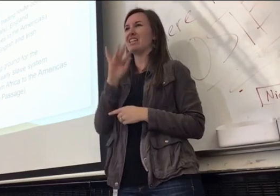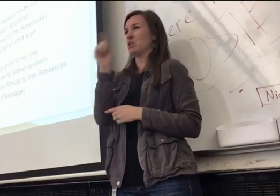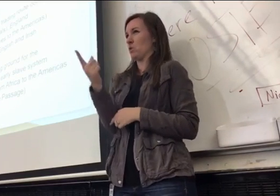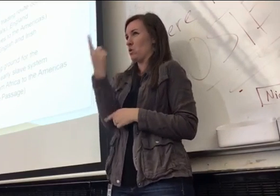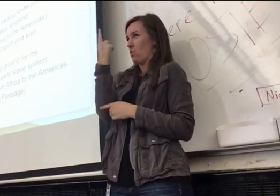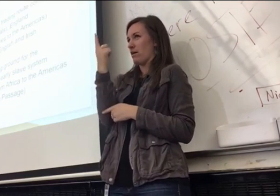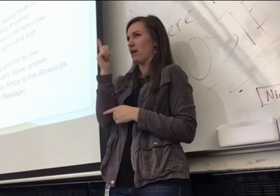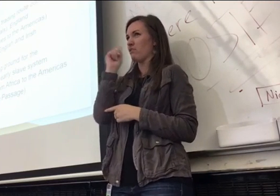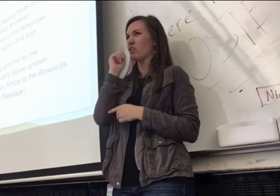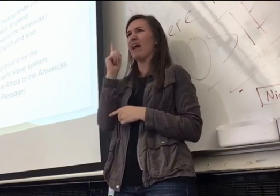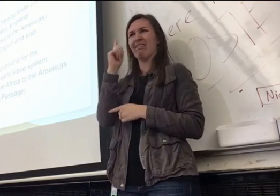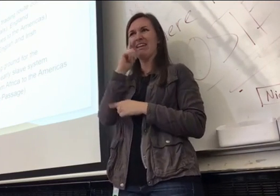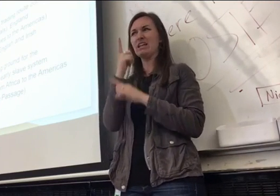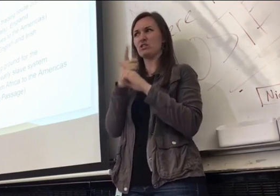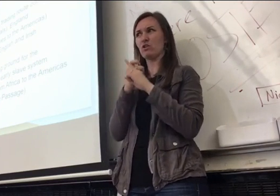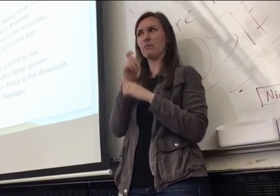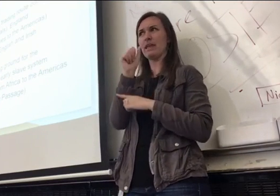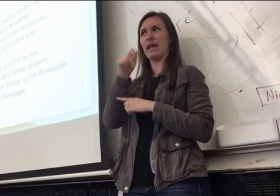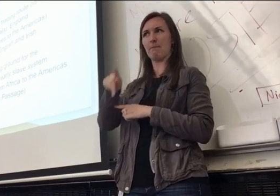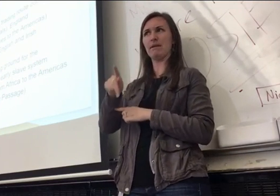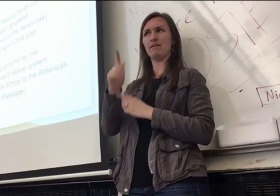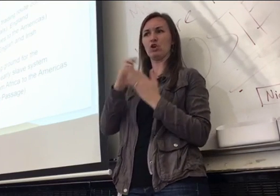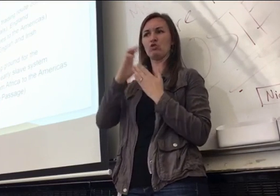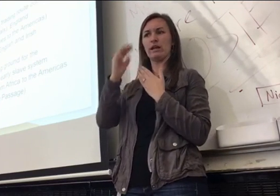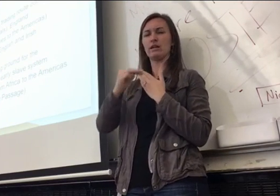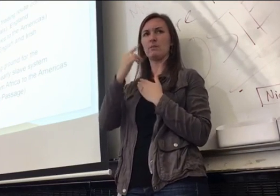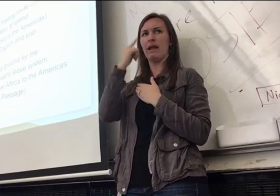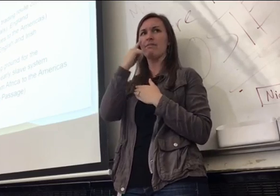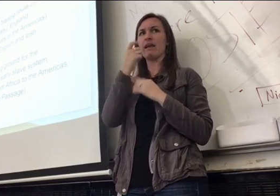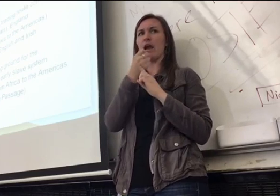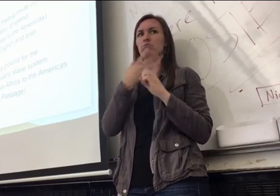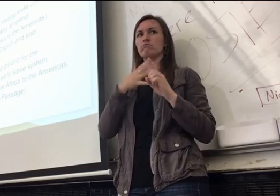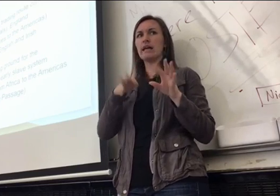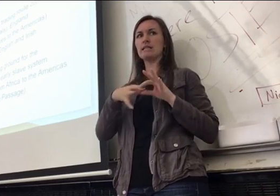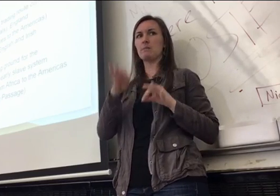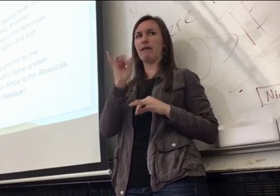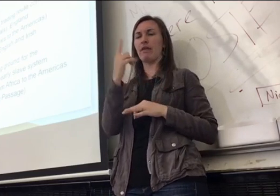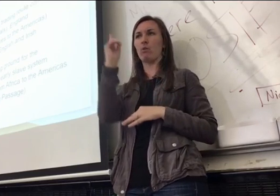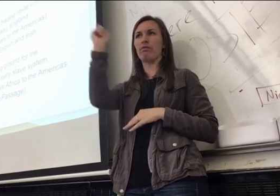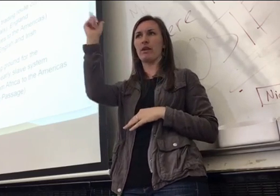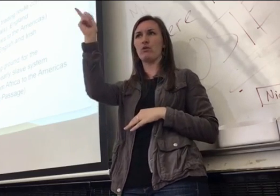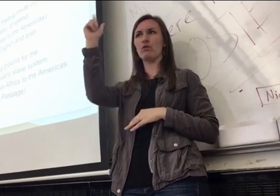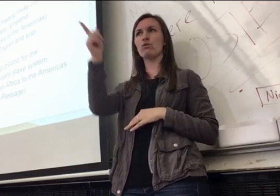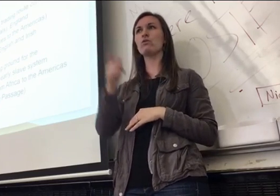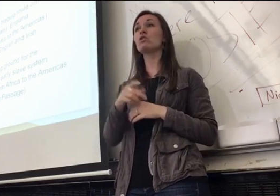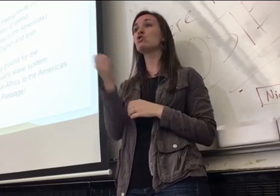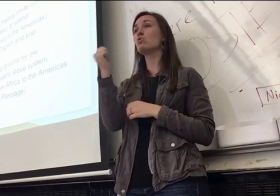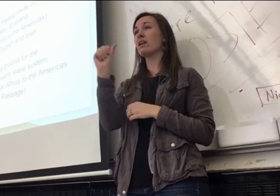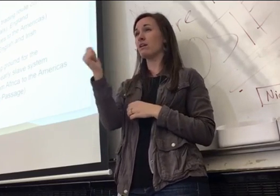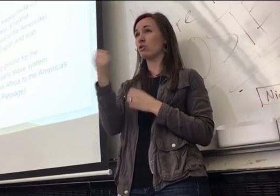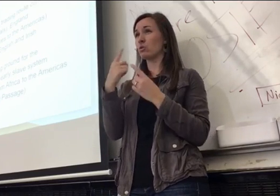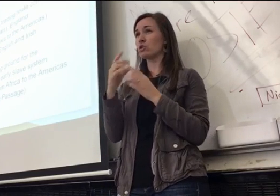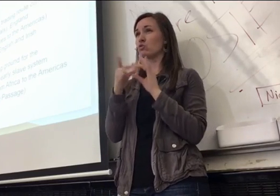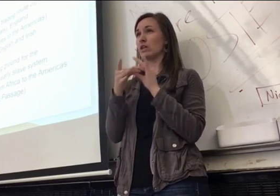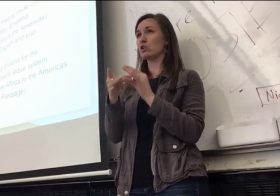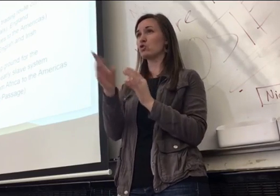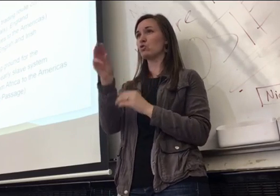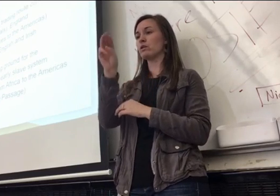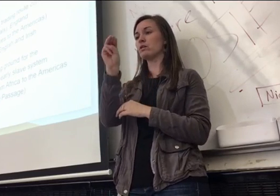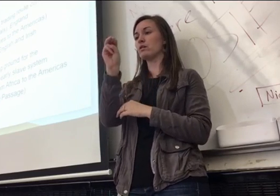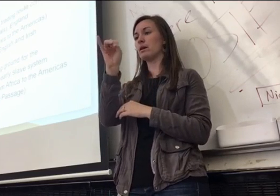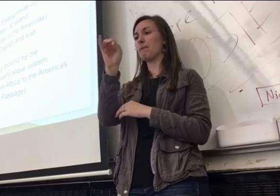think it's actually in the AP curriculum. I think I actually teach it later on. Any more questions about Middle Passage or anything?